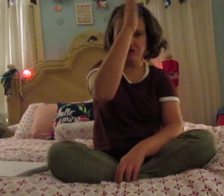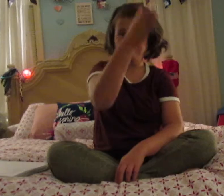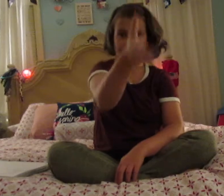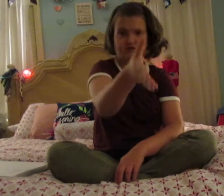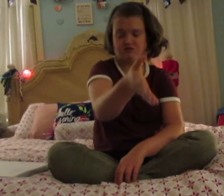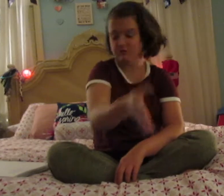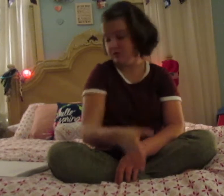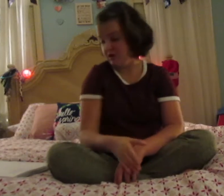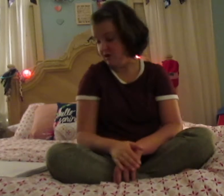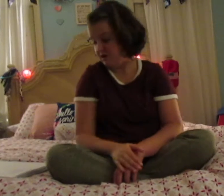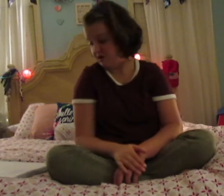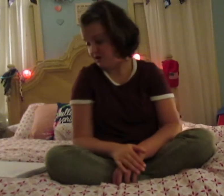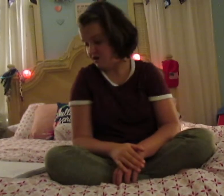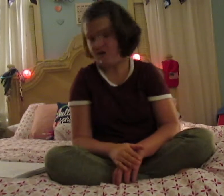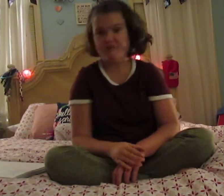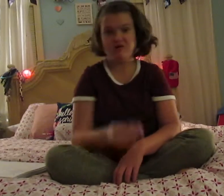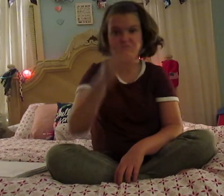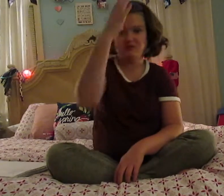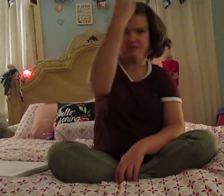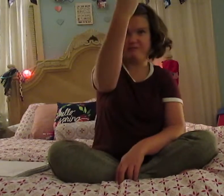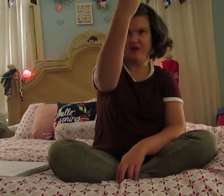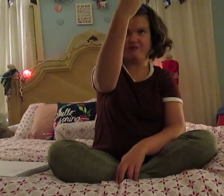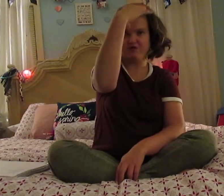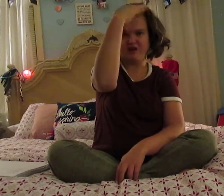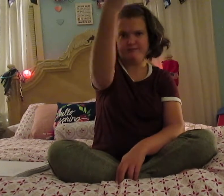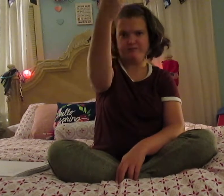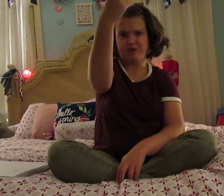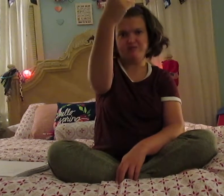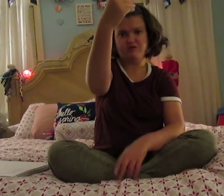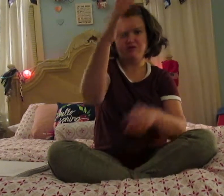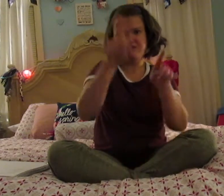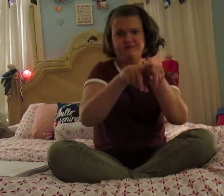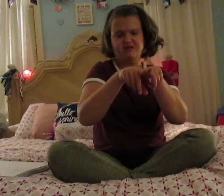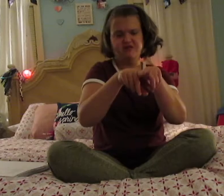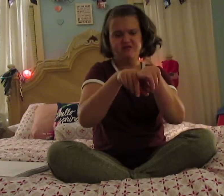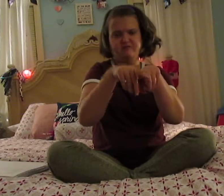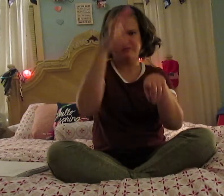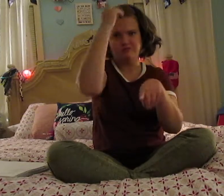grandfather, brother, paper cap, brother